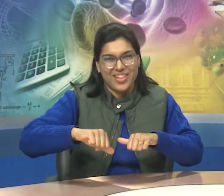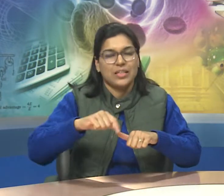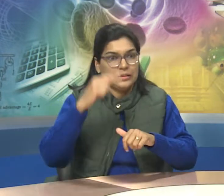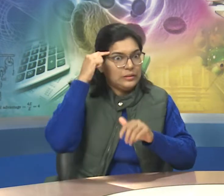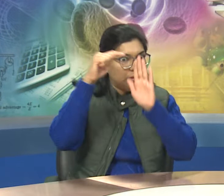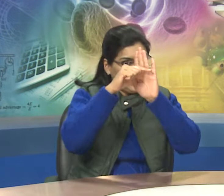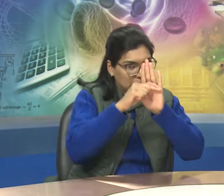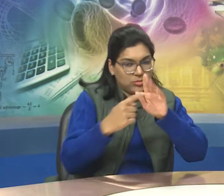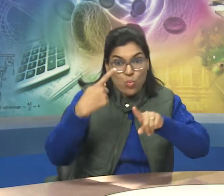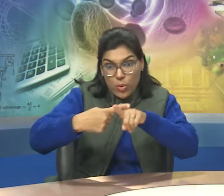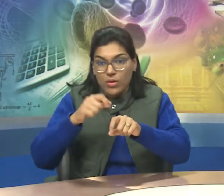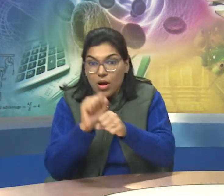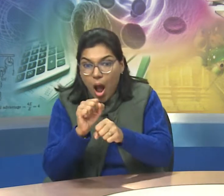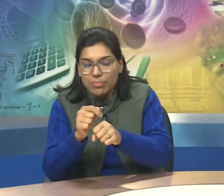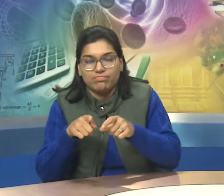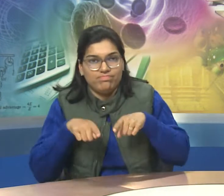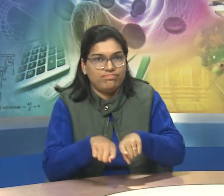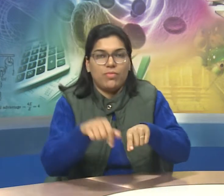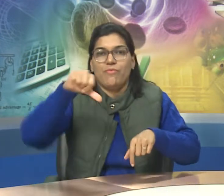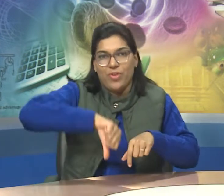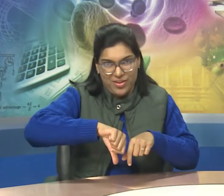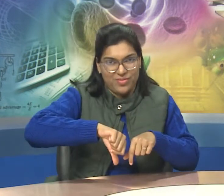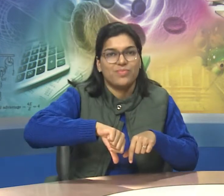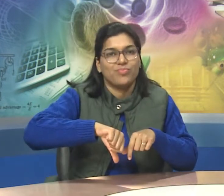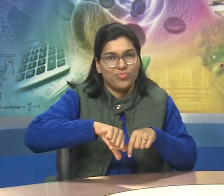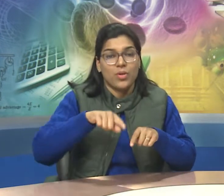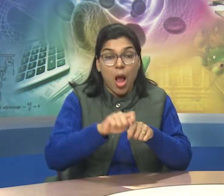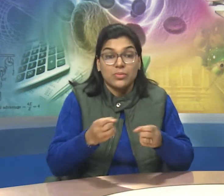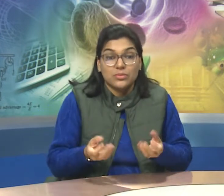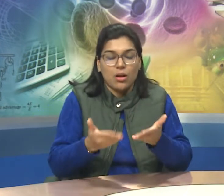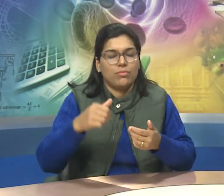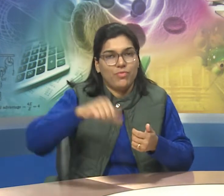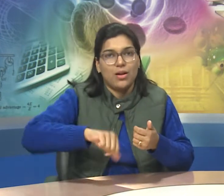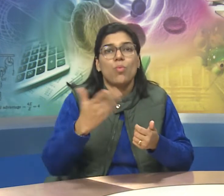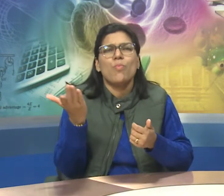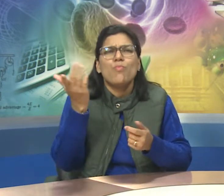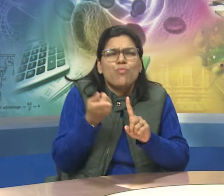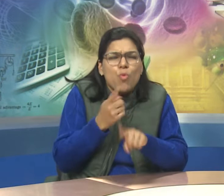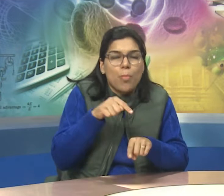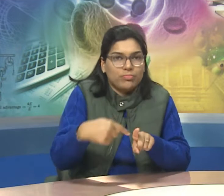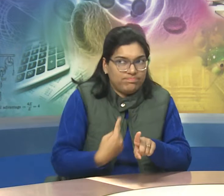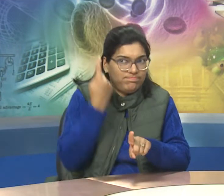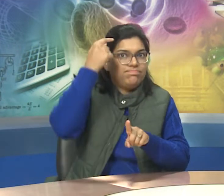This happens when one is not able